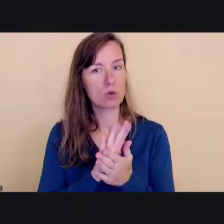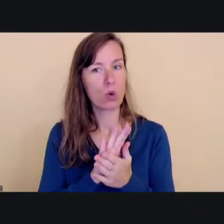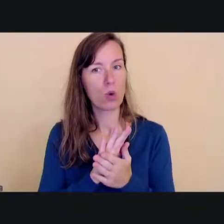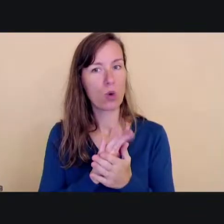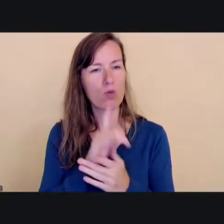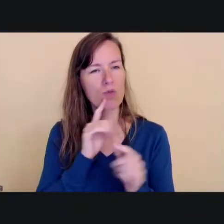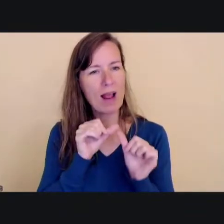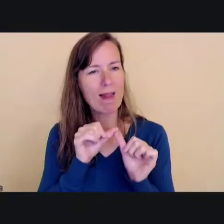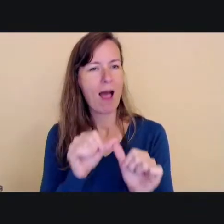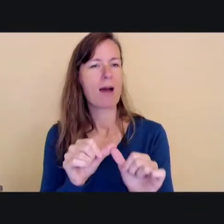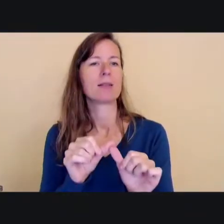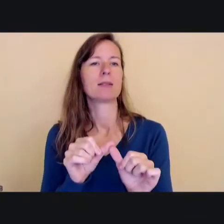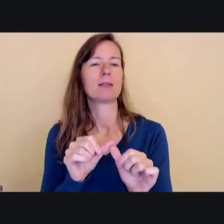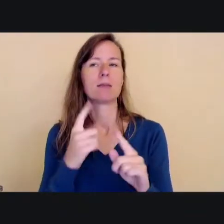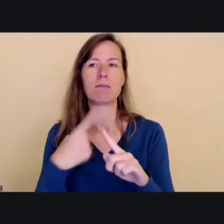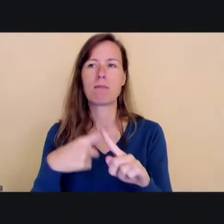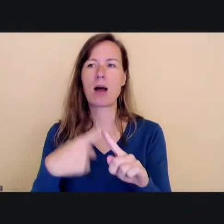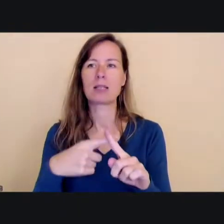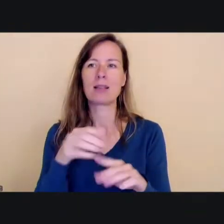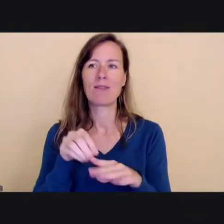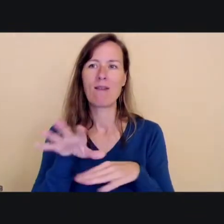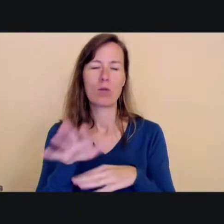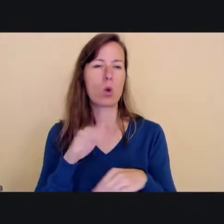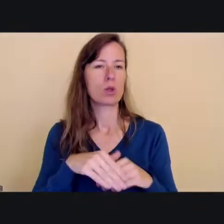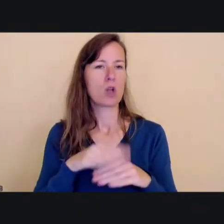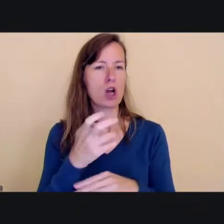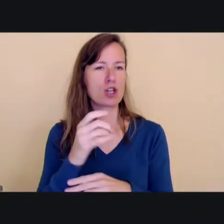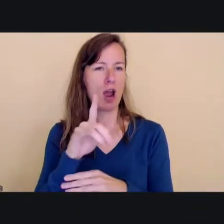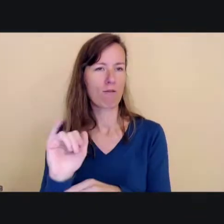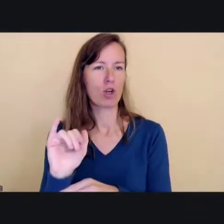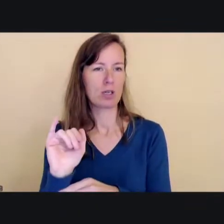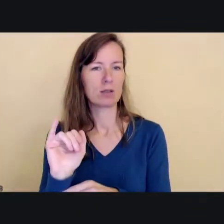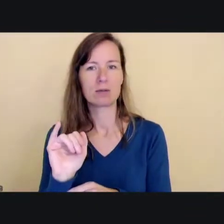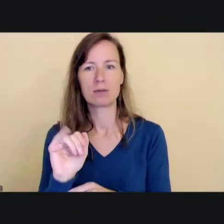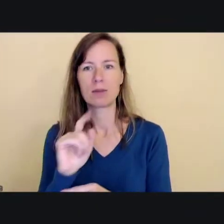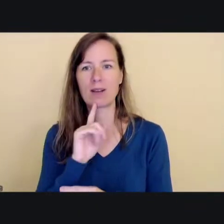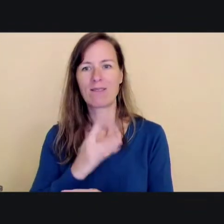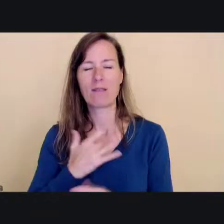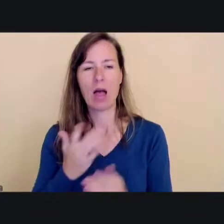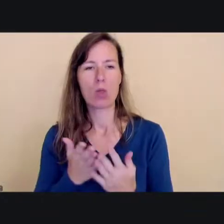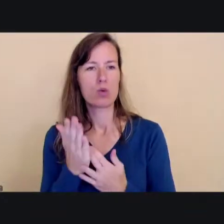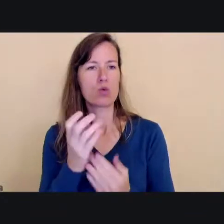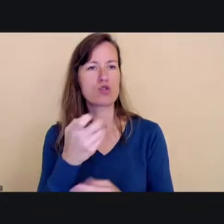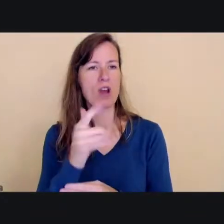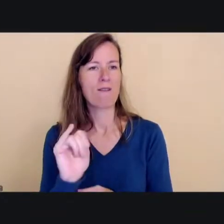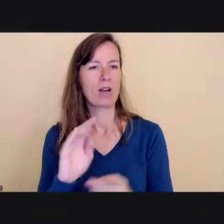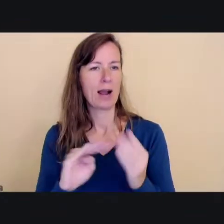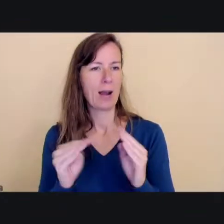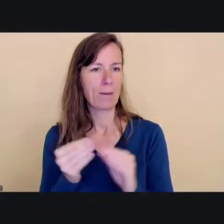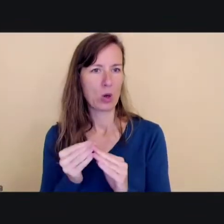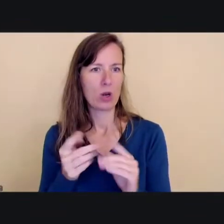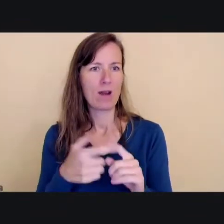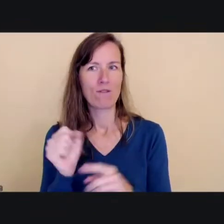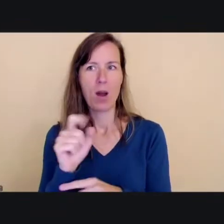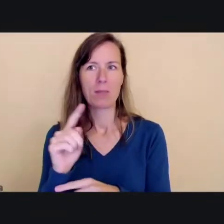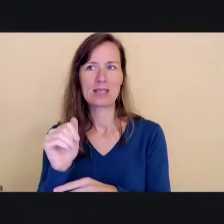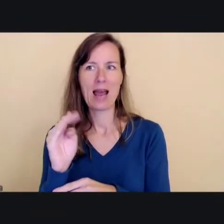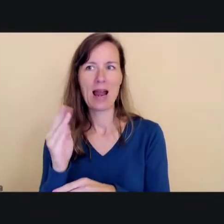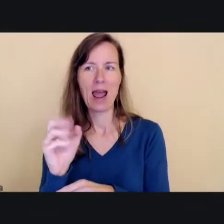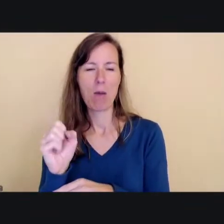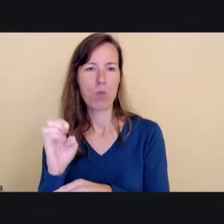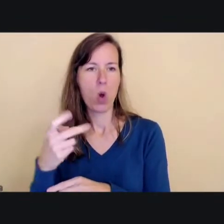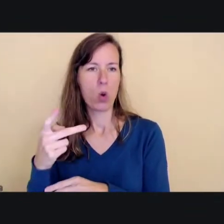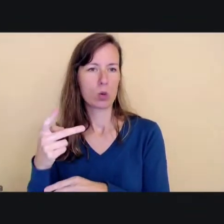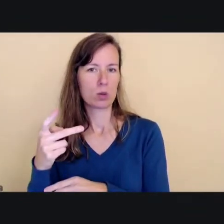positive influence on the town of Cheverly and is felt through our Cheverly community from St. Ambrose Parish to the Cheverly Boys and Girls Club to the